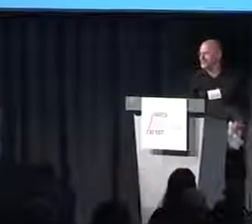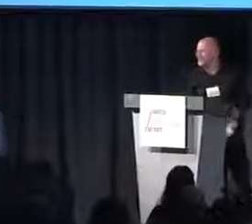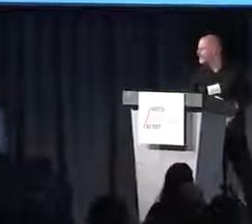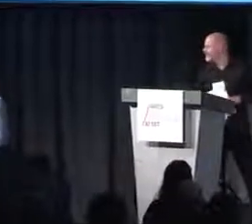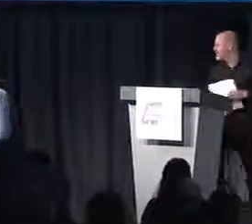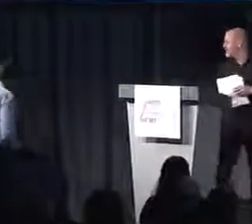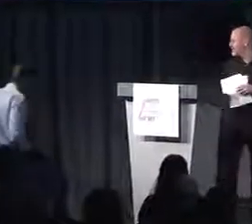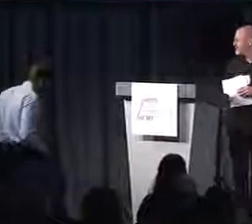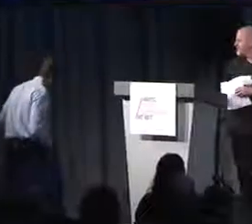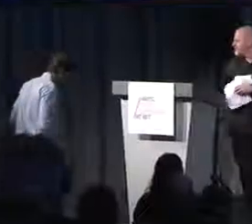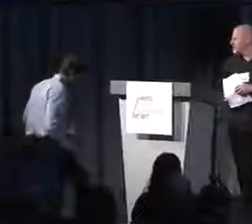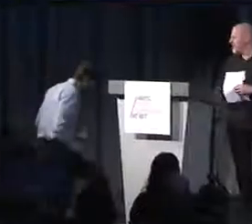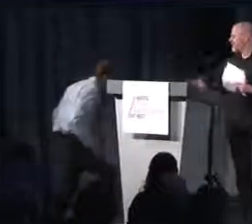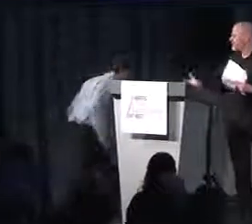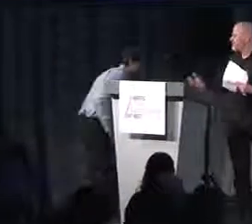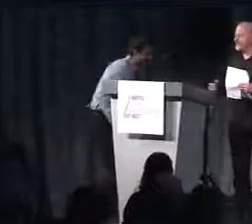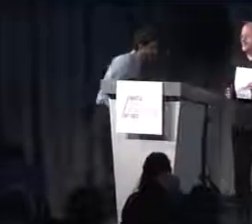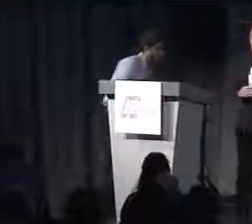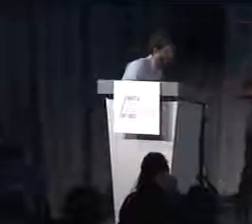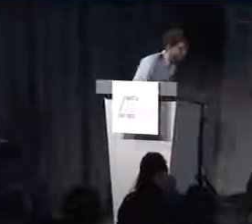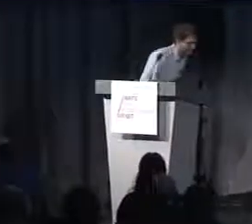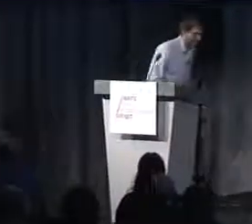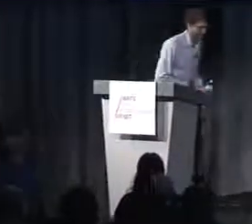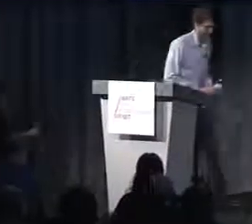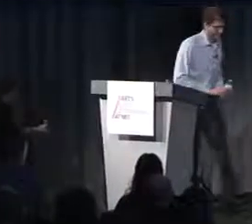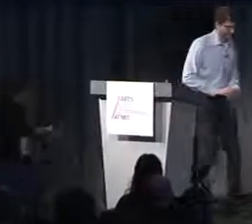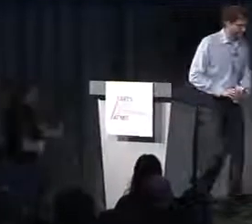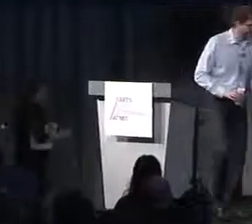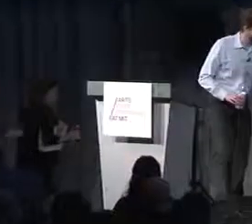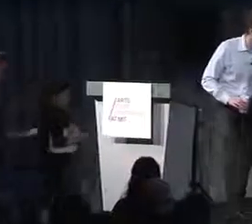chairs. Alex.